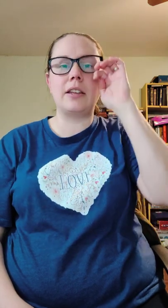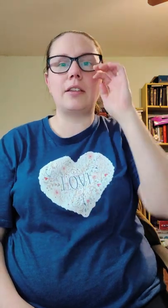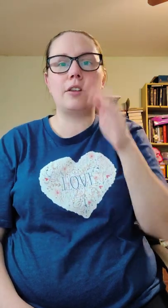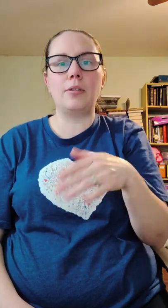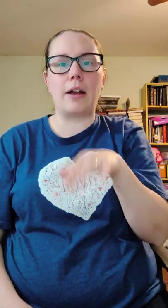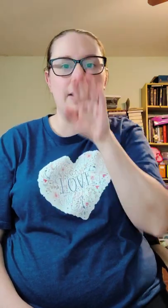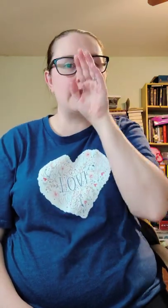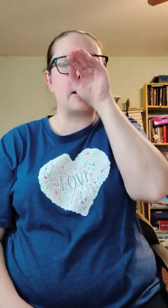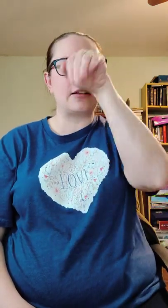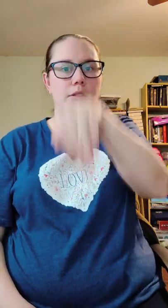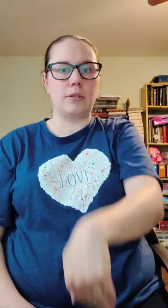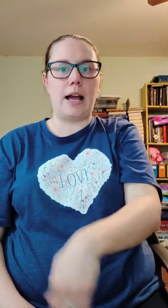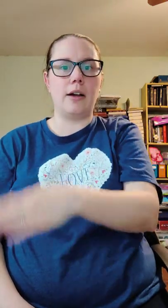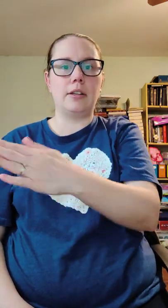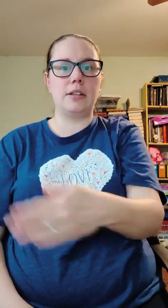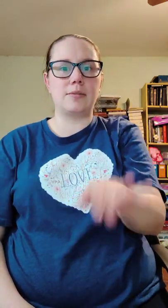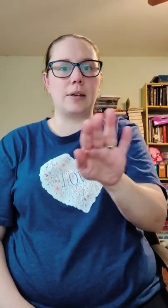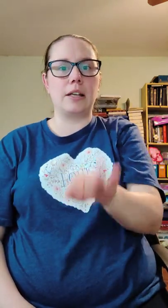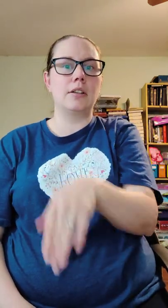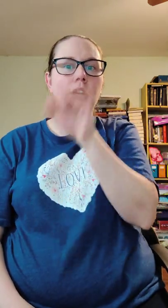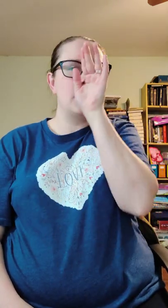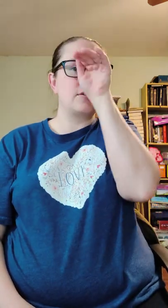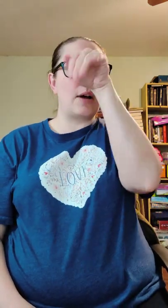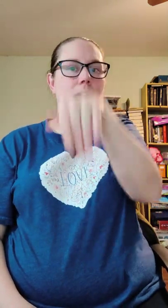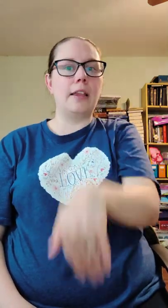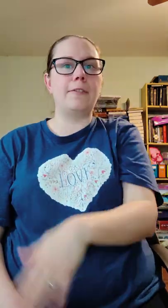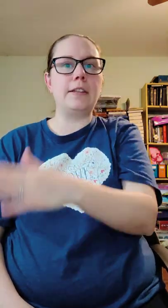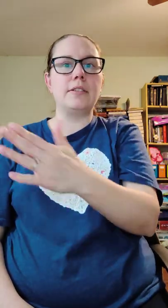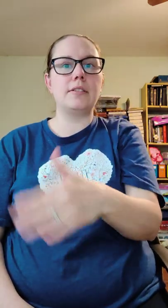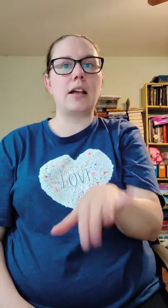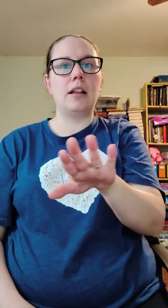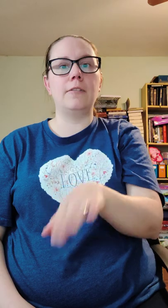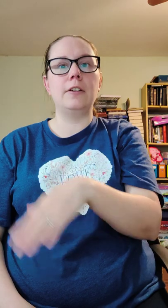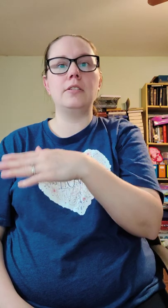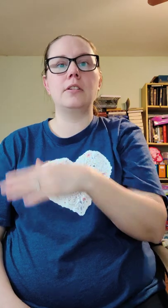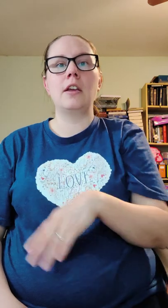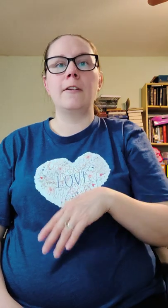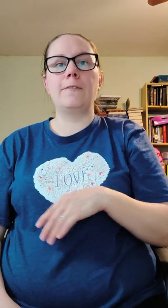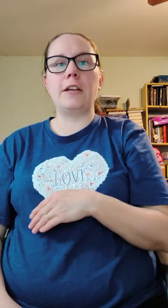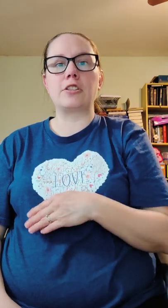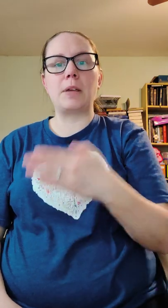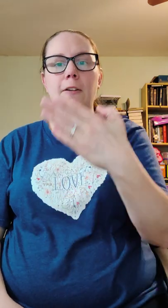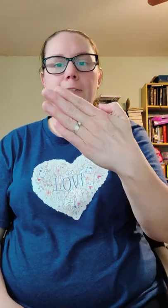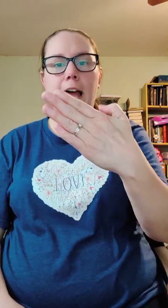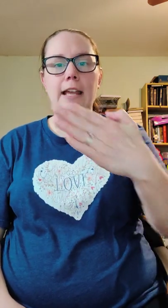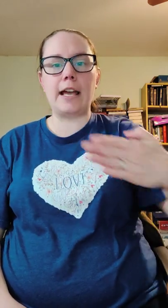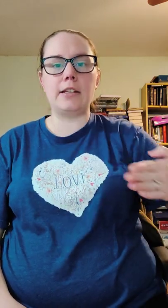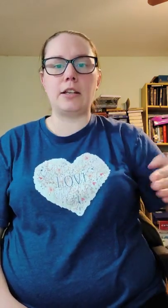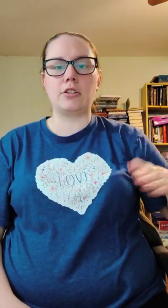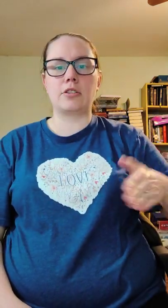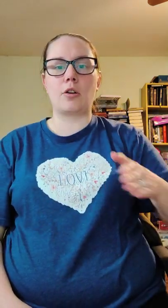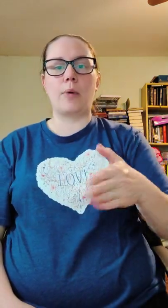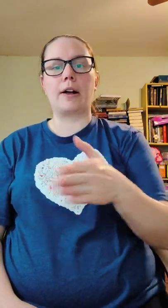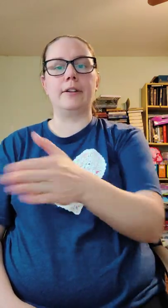they do that, right? They go down and they swing. So, elephant. Elephant. Fish. Make a flat hand and you're just going to wiggle.